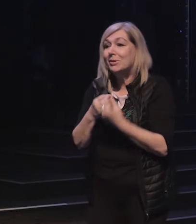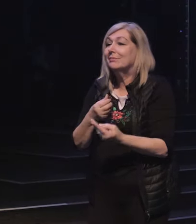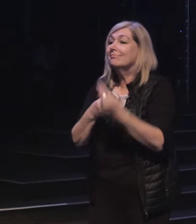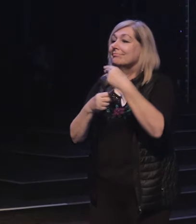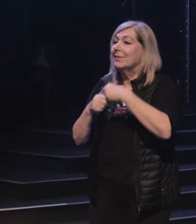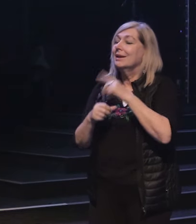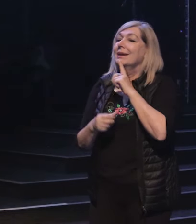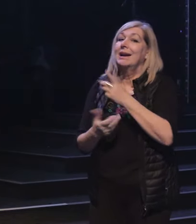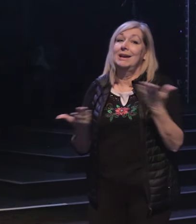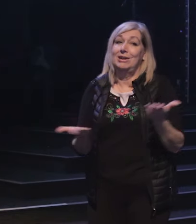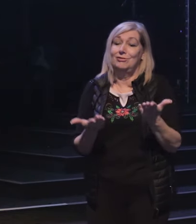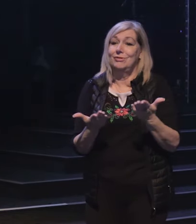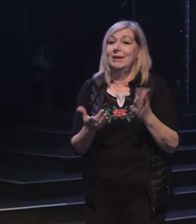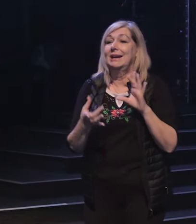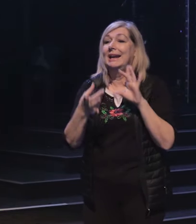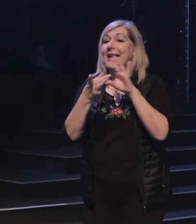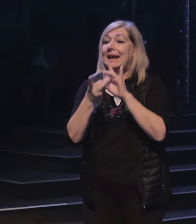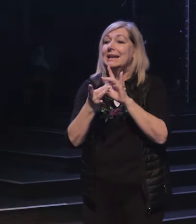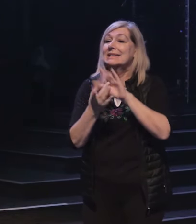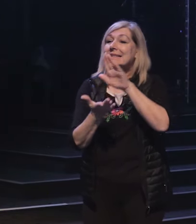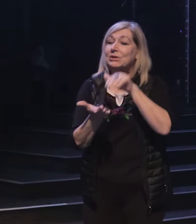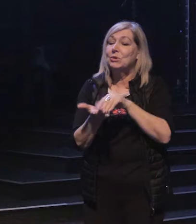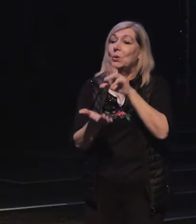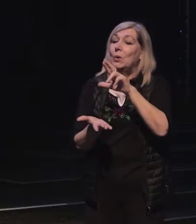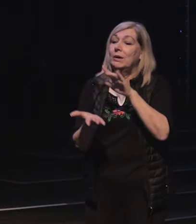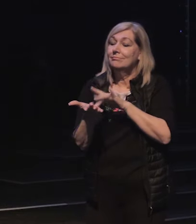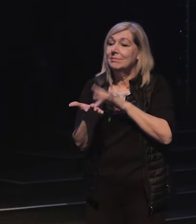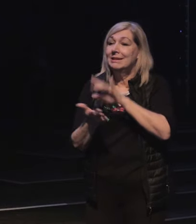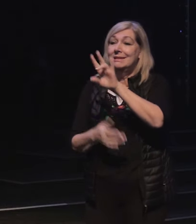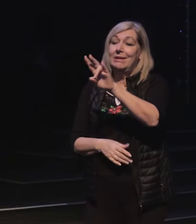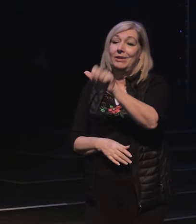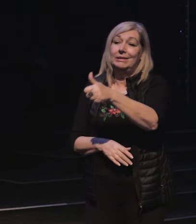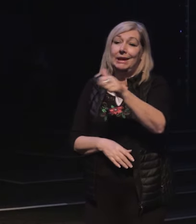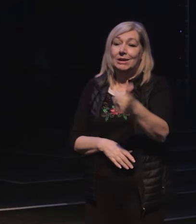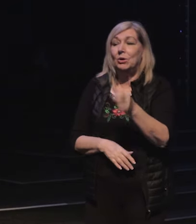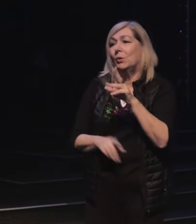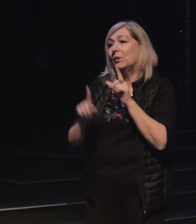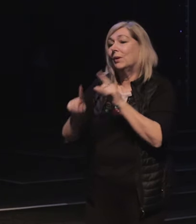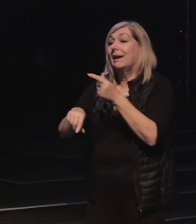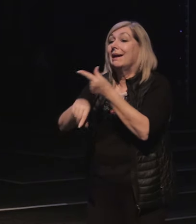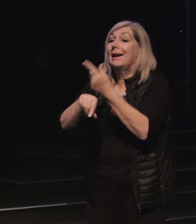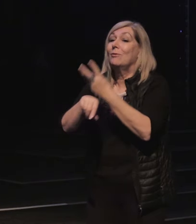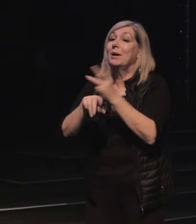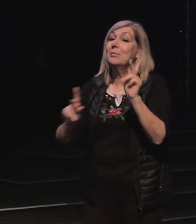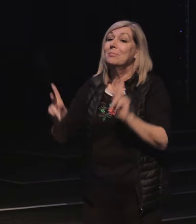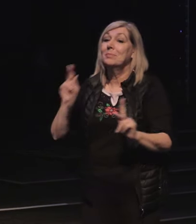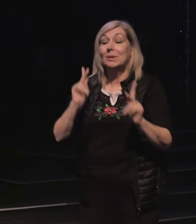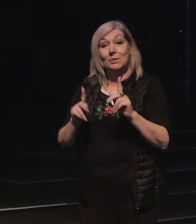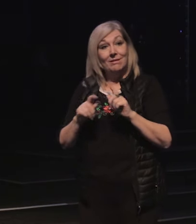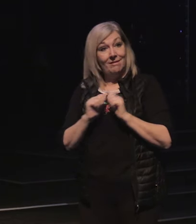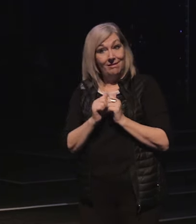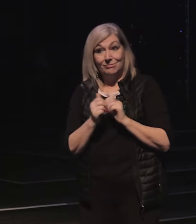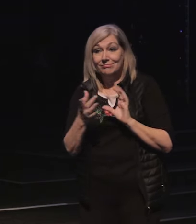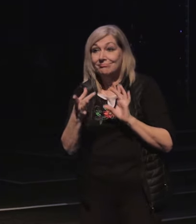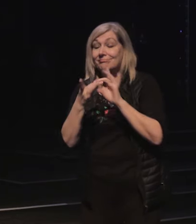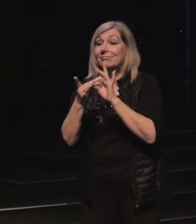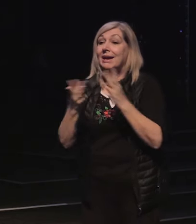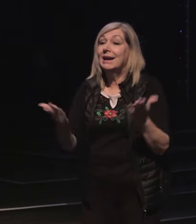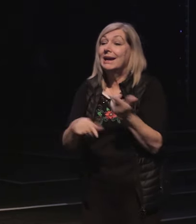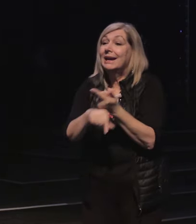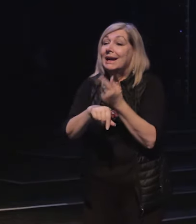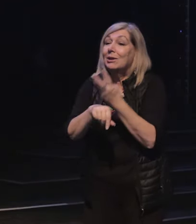Central. Text CONNECT to 71010 or visit gatewaypeople.com. To stay connected with the Gateway family